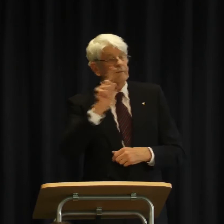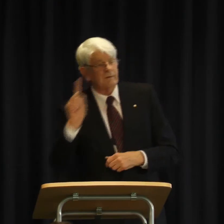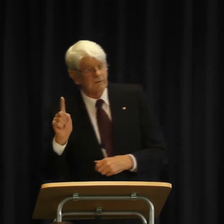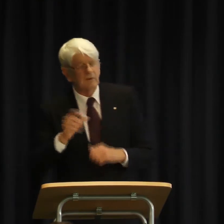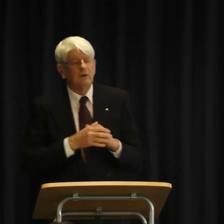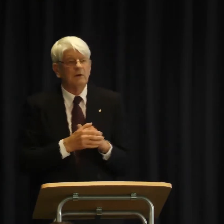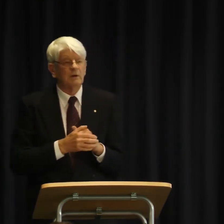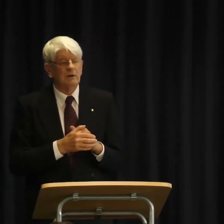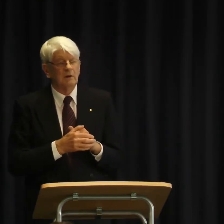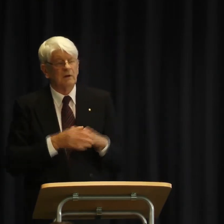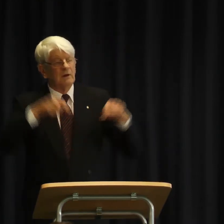achievement. Sometime later,